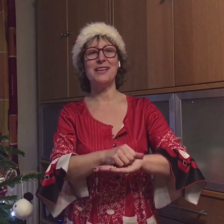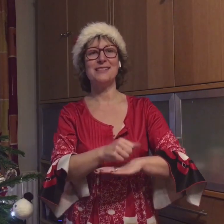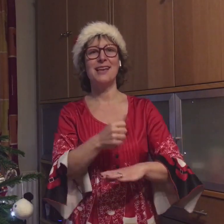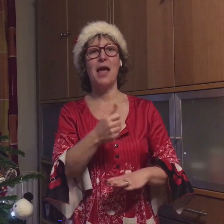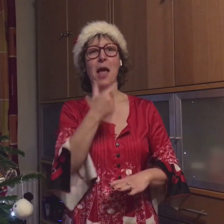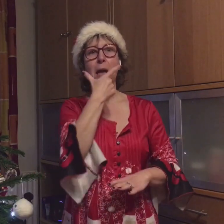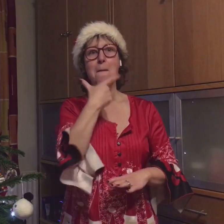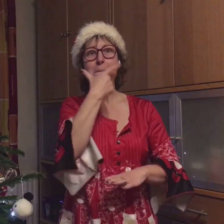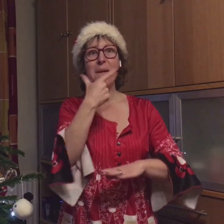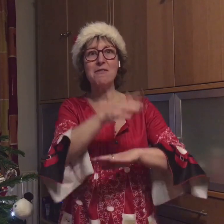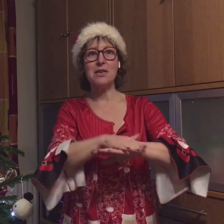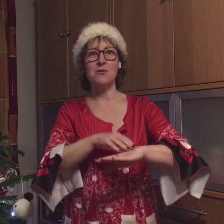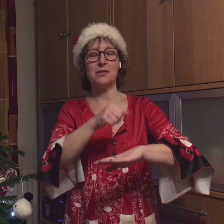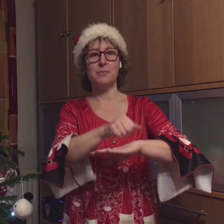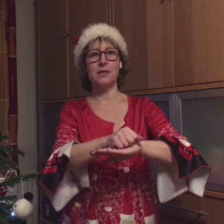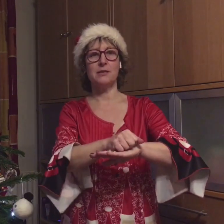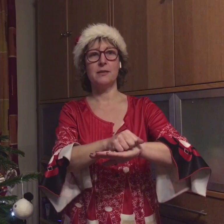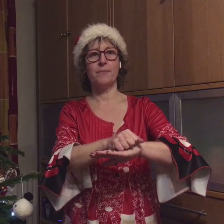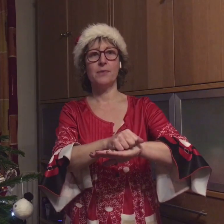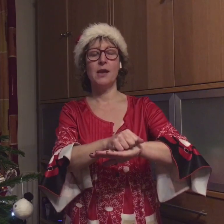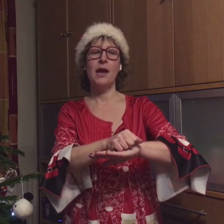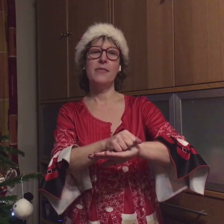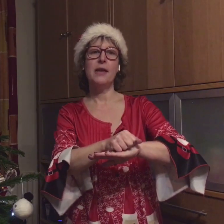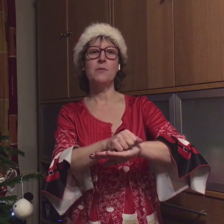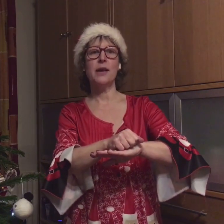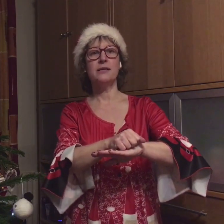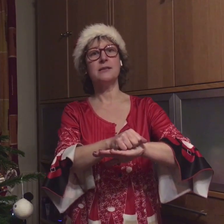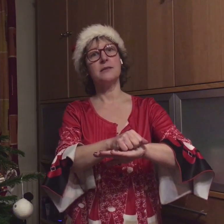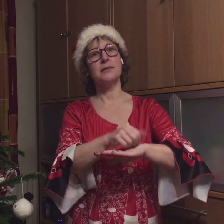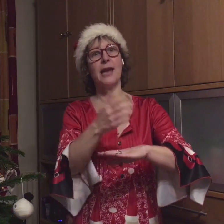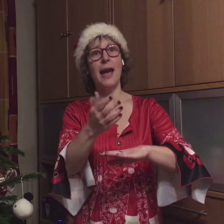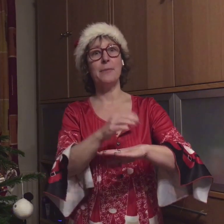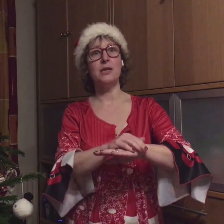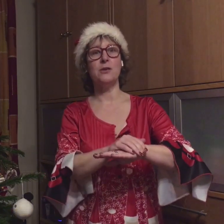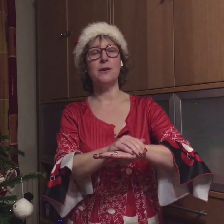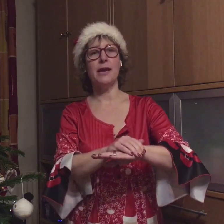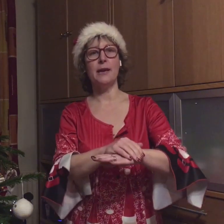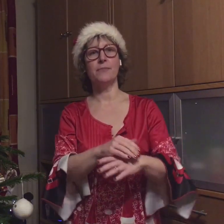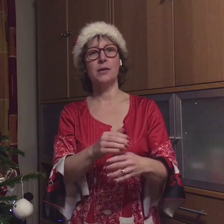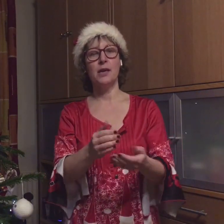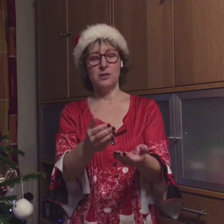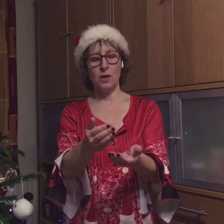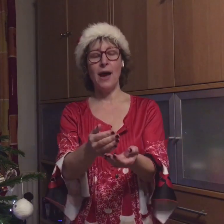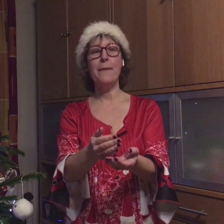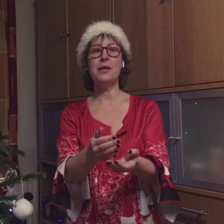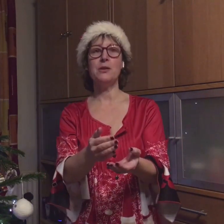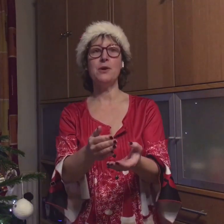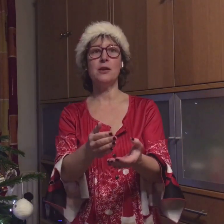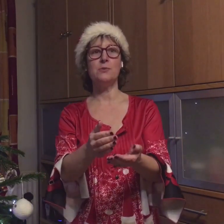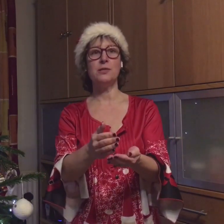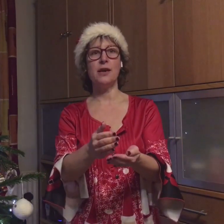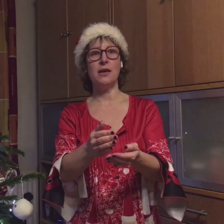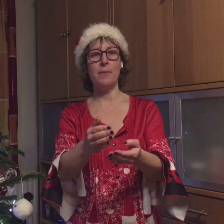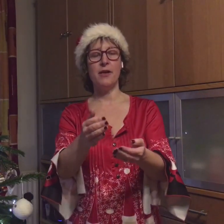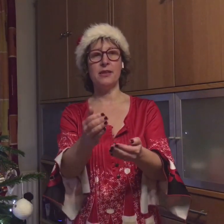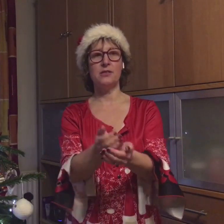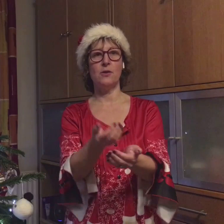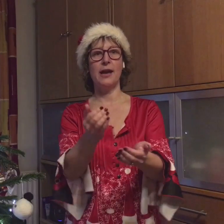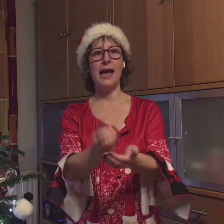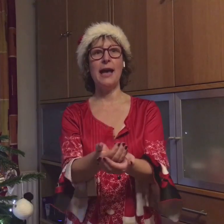this. Merry Christmas. And then we're going to say Happy New Year. So happy, you know, because we do that in our birthday song.